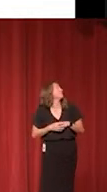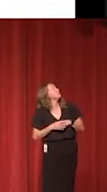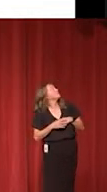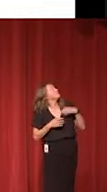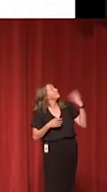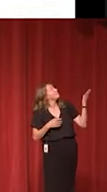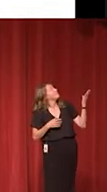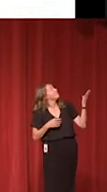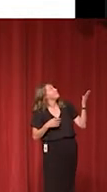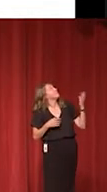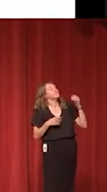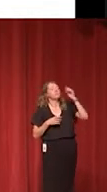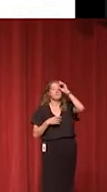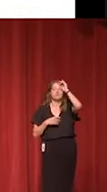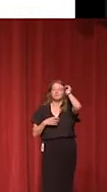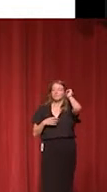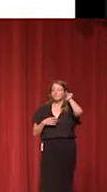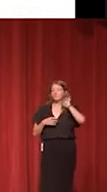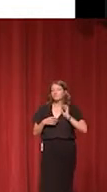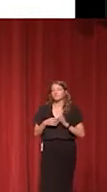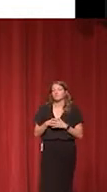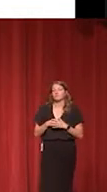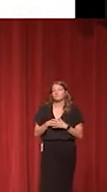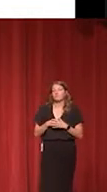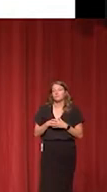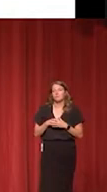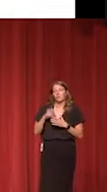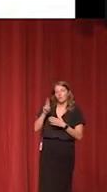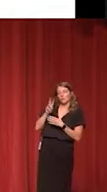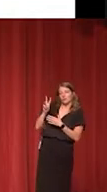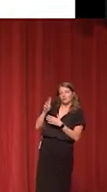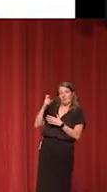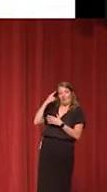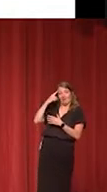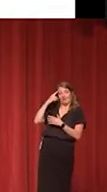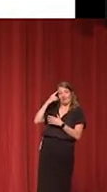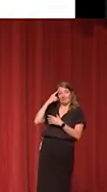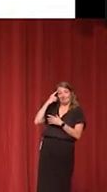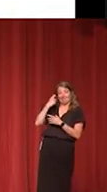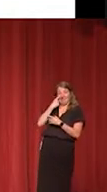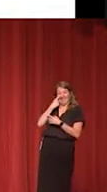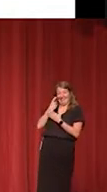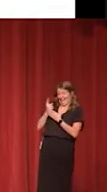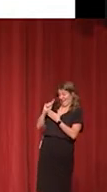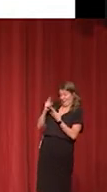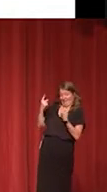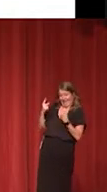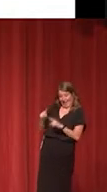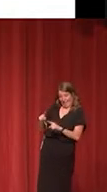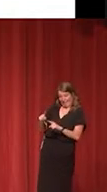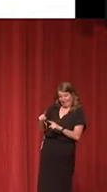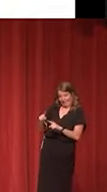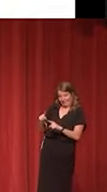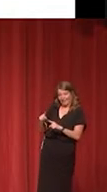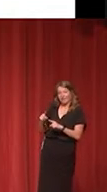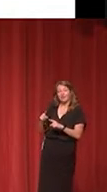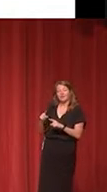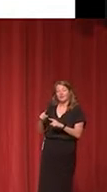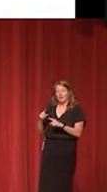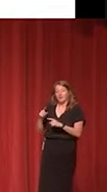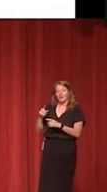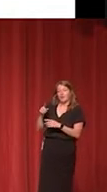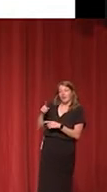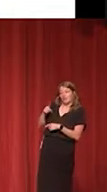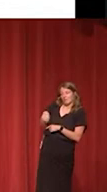you a historic moment at UW-Madison. Just last week on Friday, we heard that Dr.